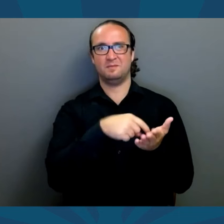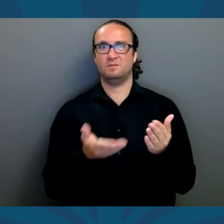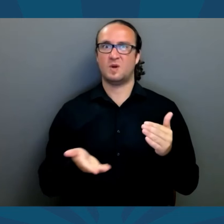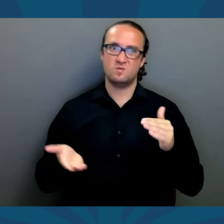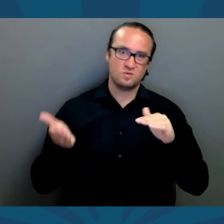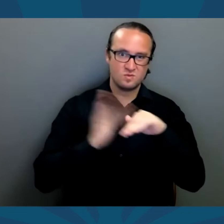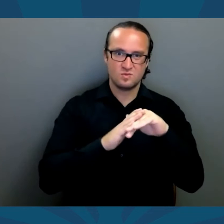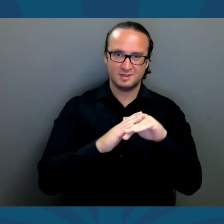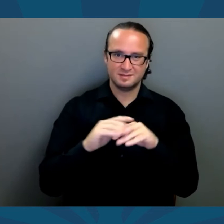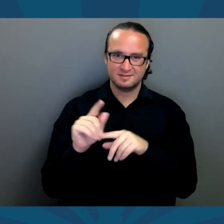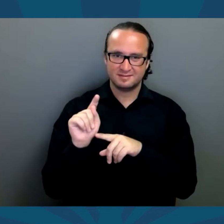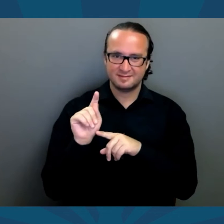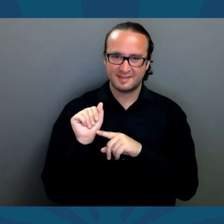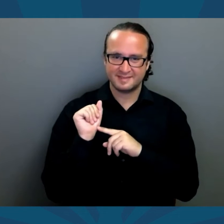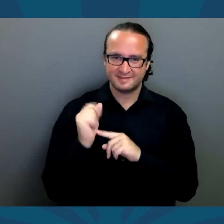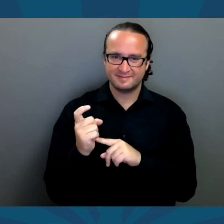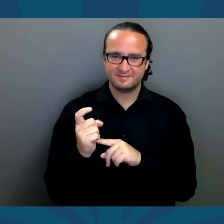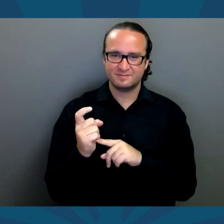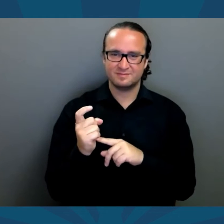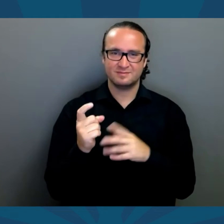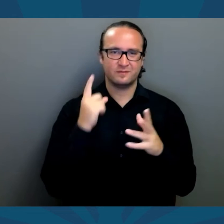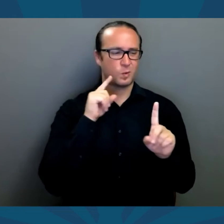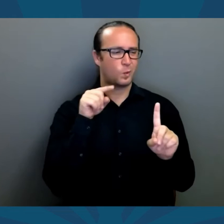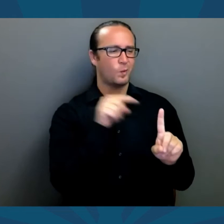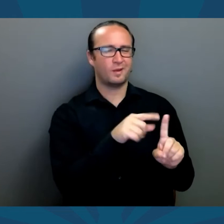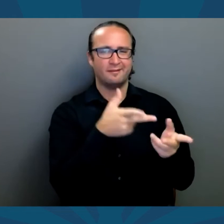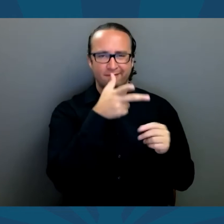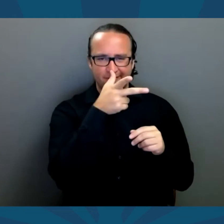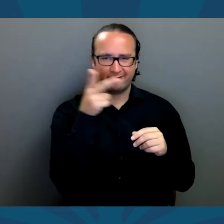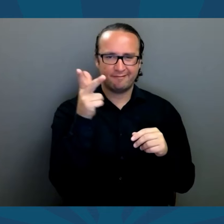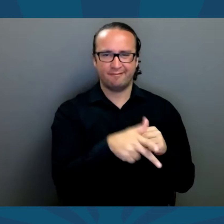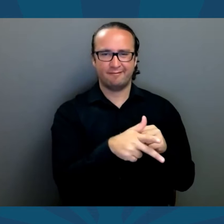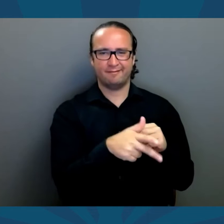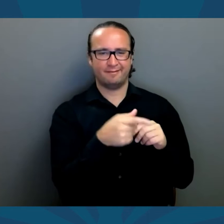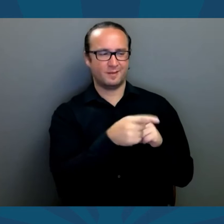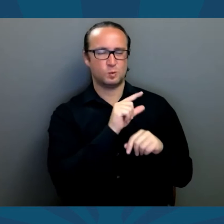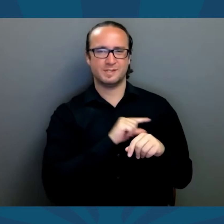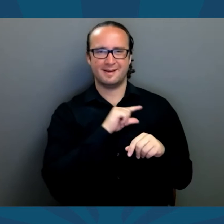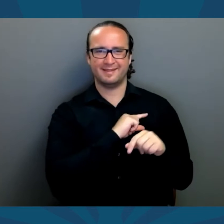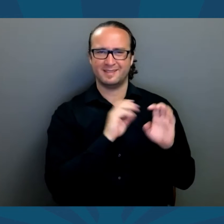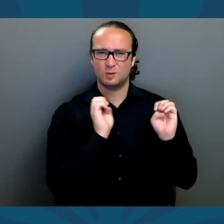We're paying more taxes for poor quality education.